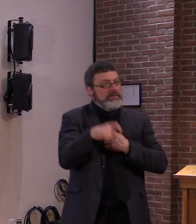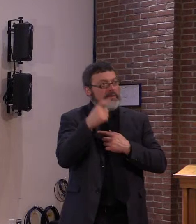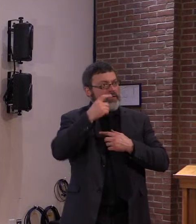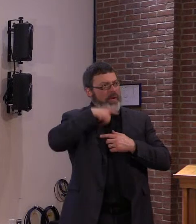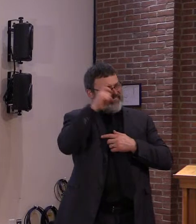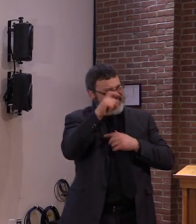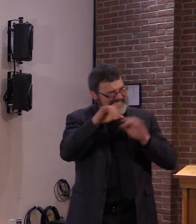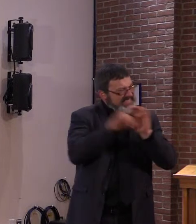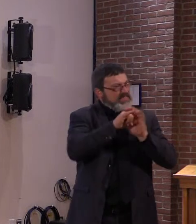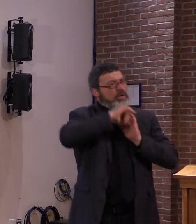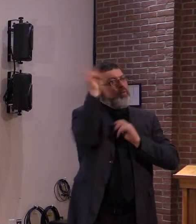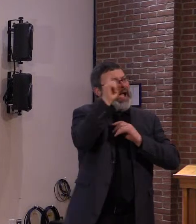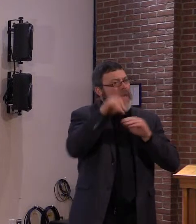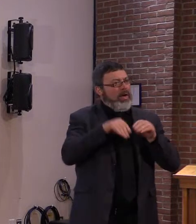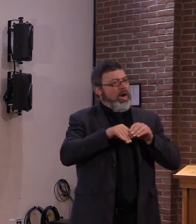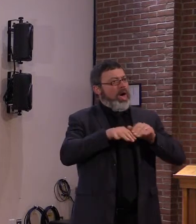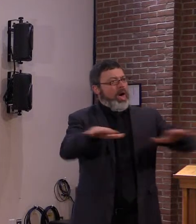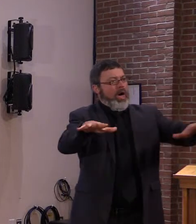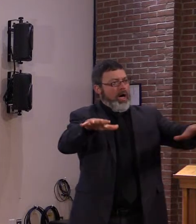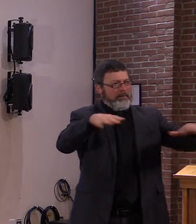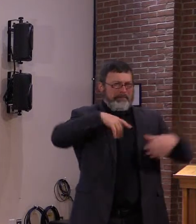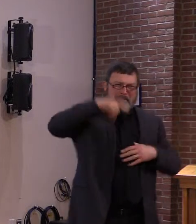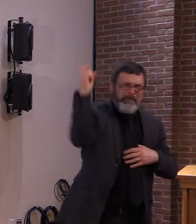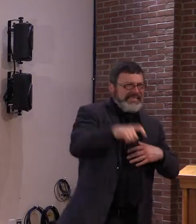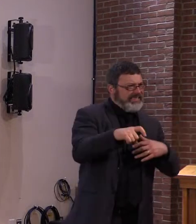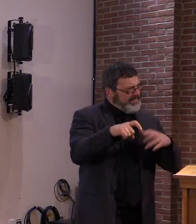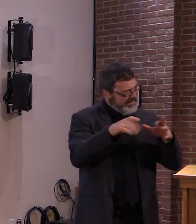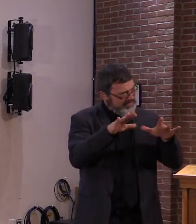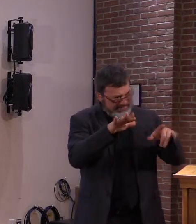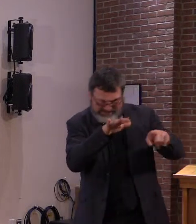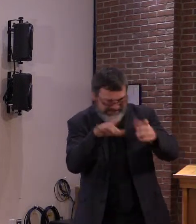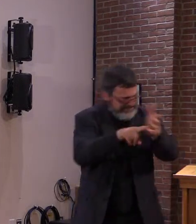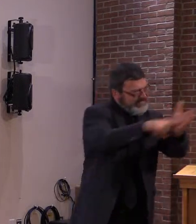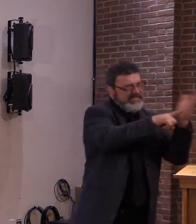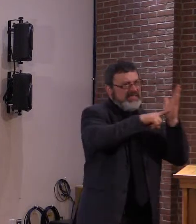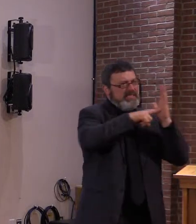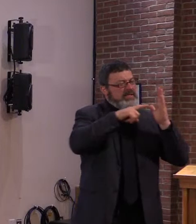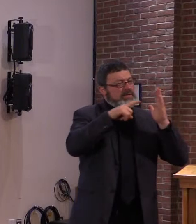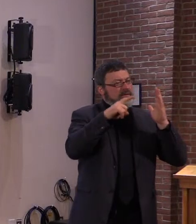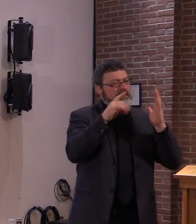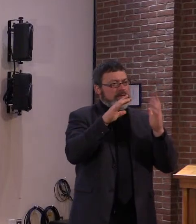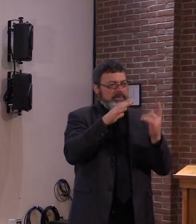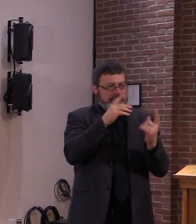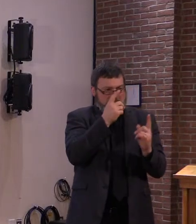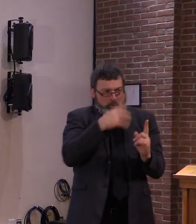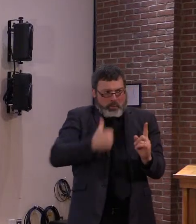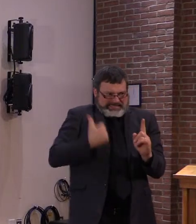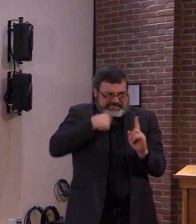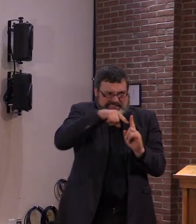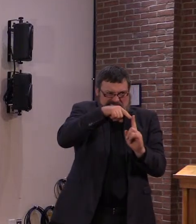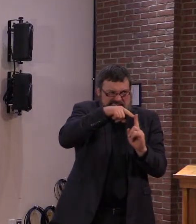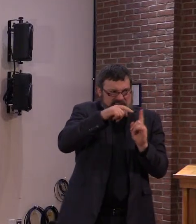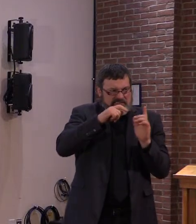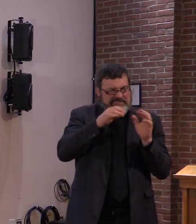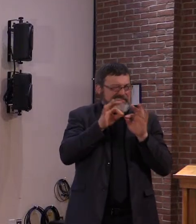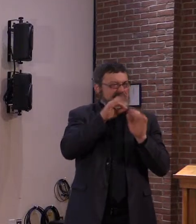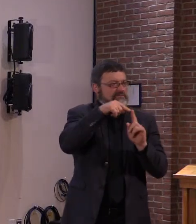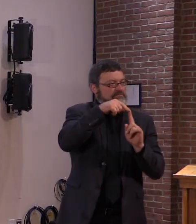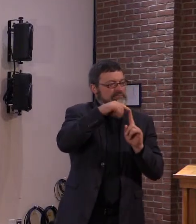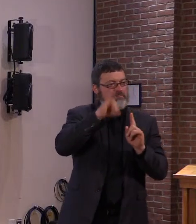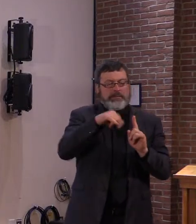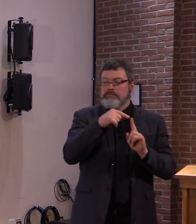the process? And also, were any of those districts deciding to opt out here in the southern two counties? Yeah,